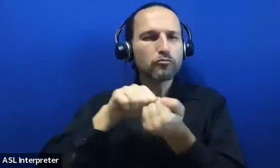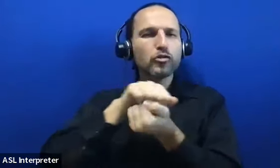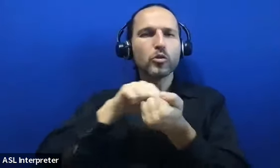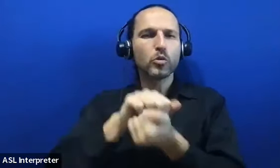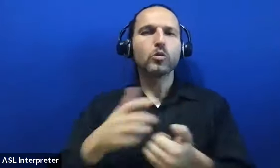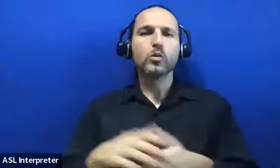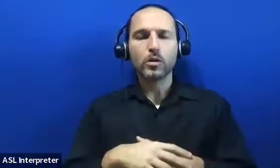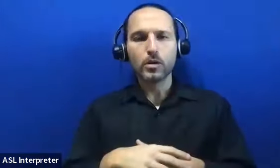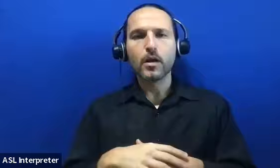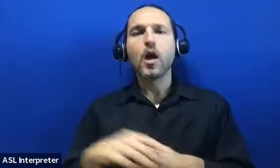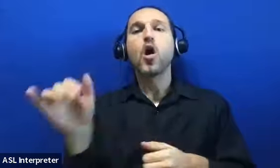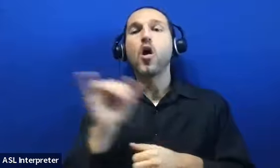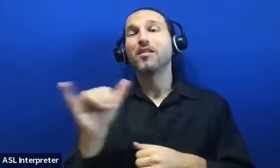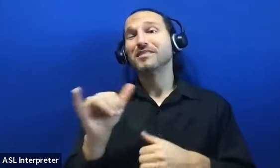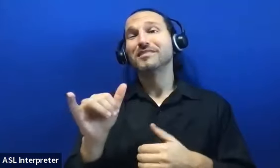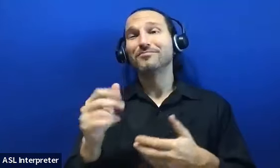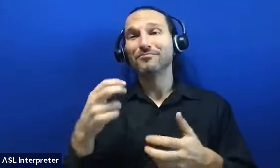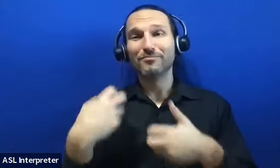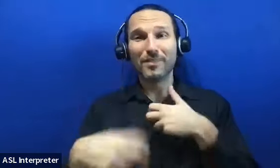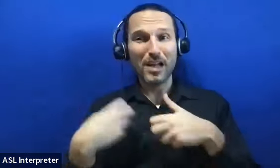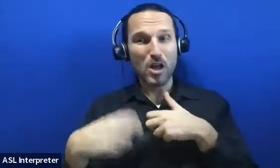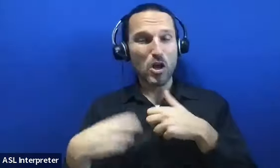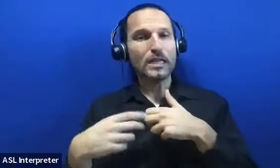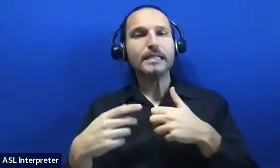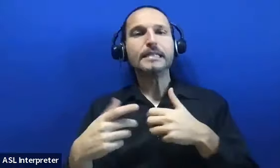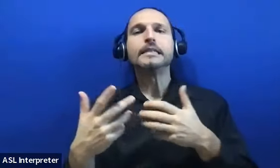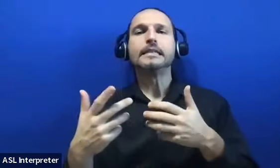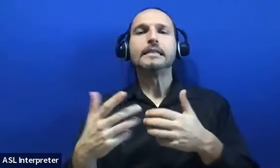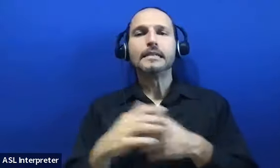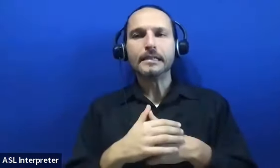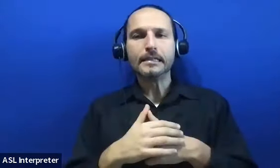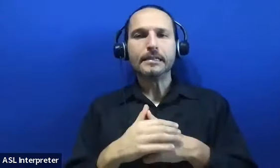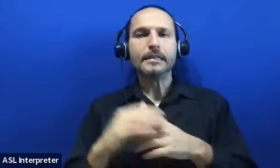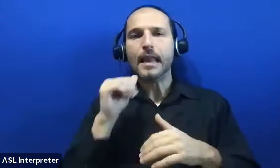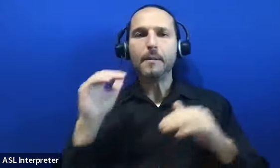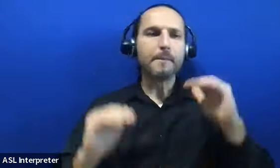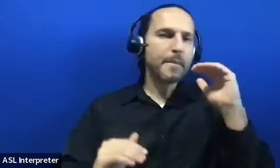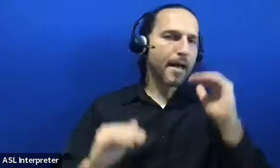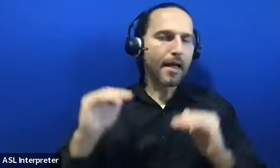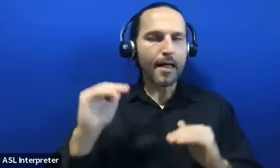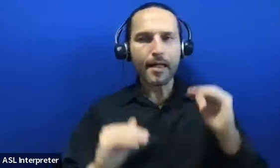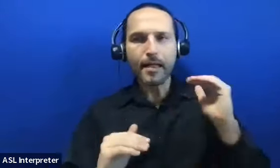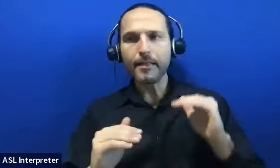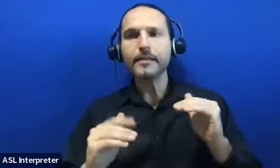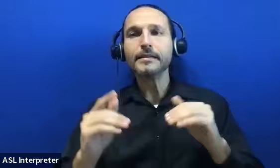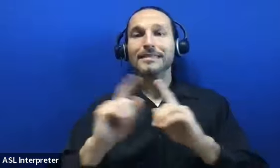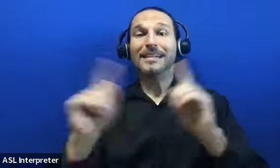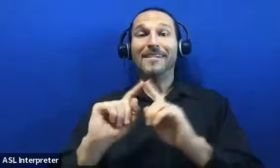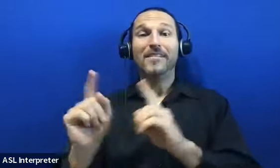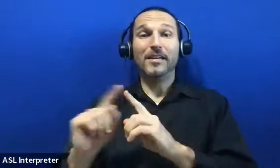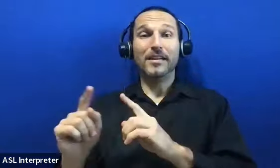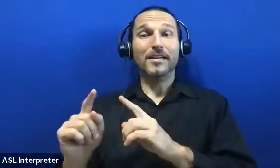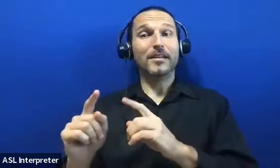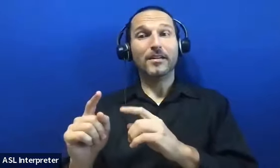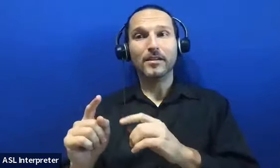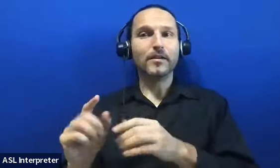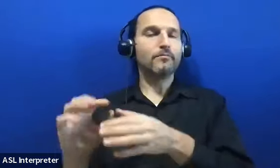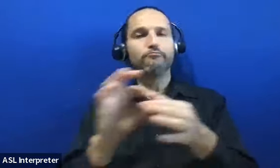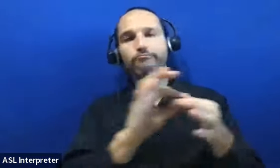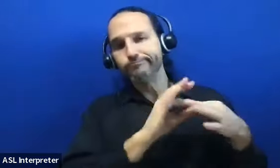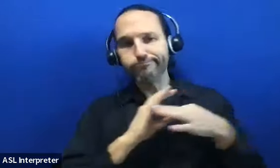examples. They also might have incoordination, which means that all of their parts can't